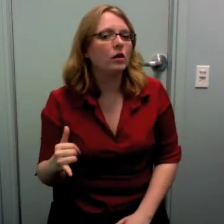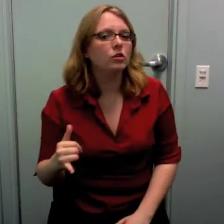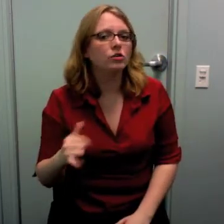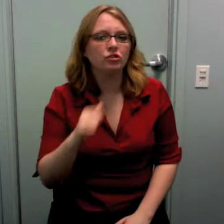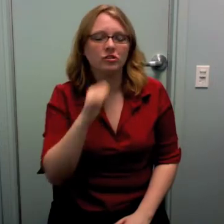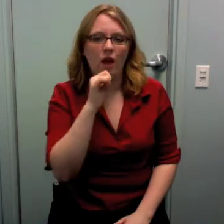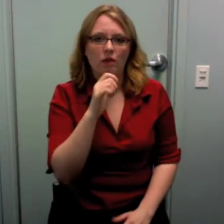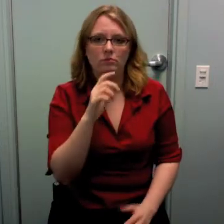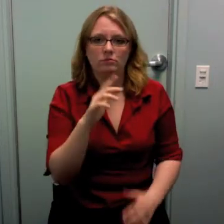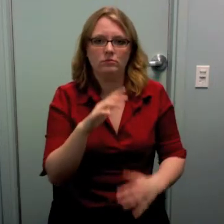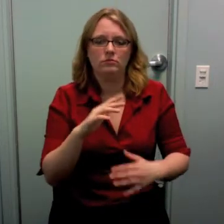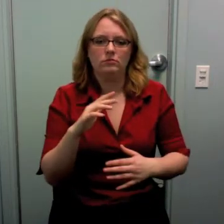huge bear.